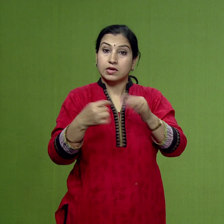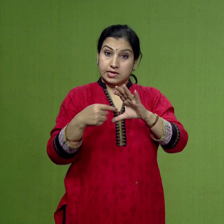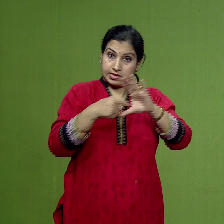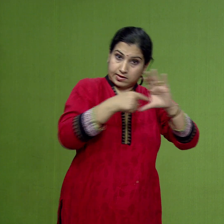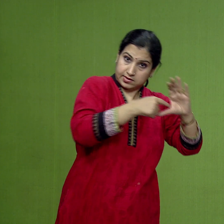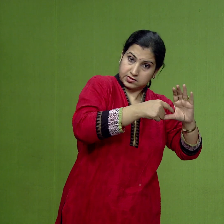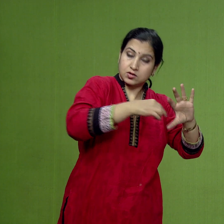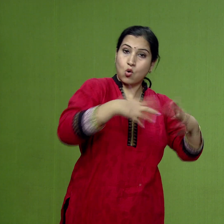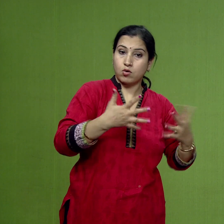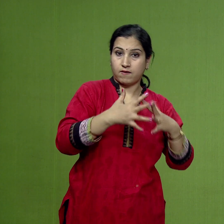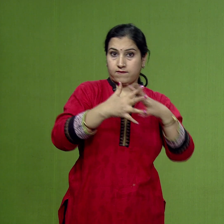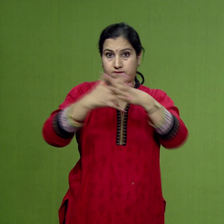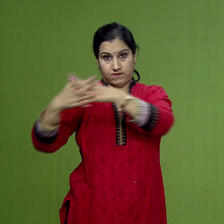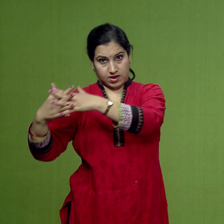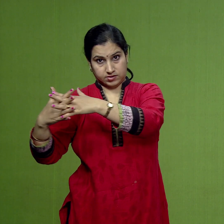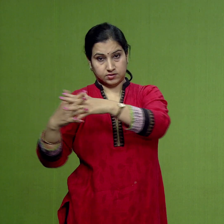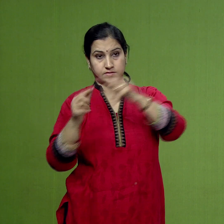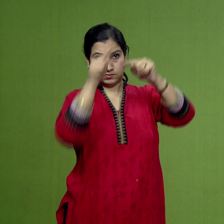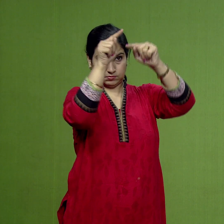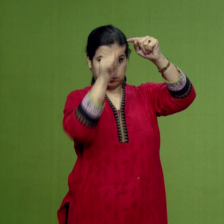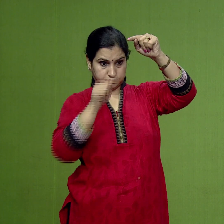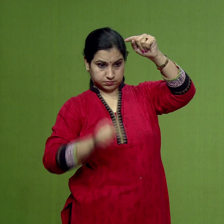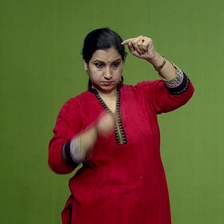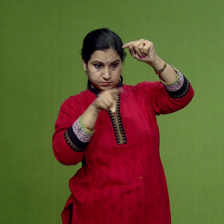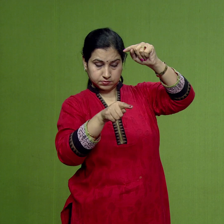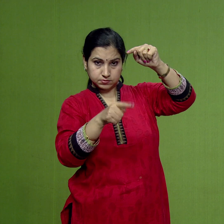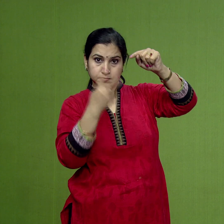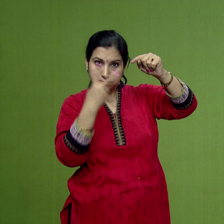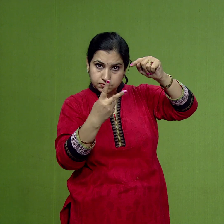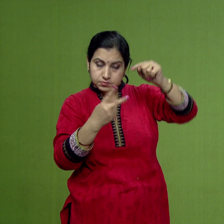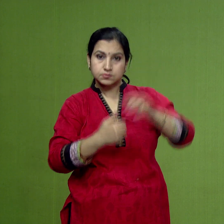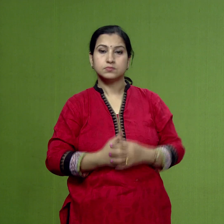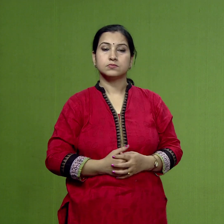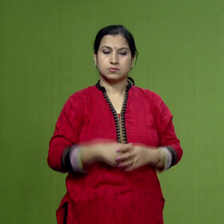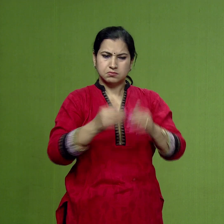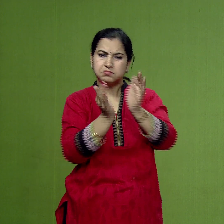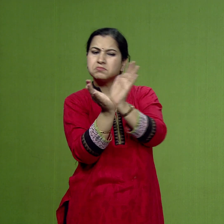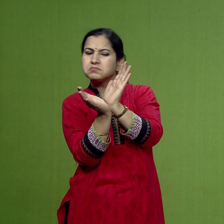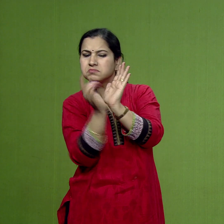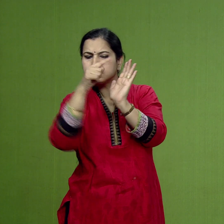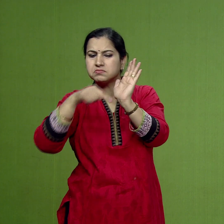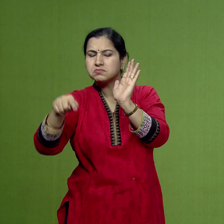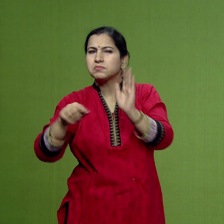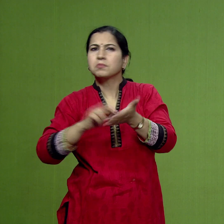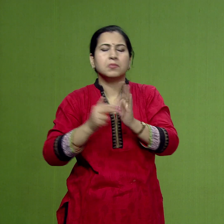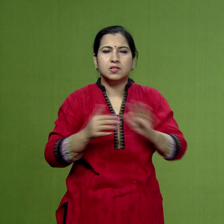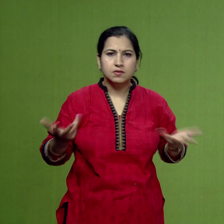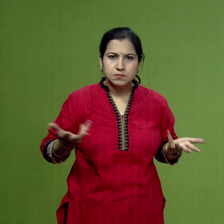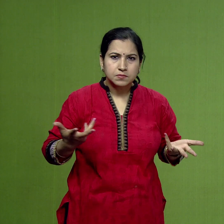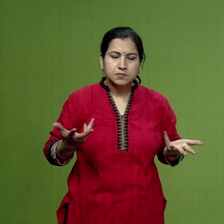east or west from the prime meridian at Greenwich. Now, what is angular distance? The angular